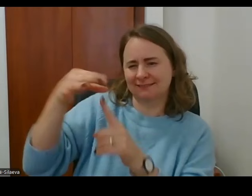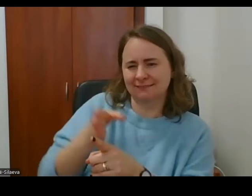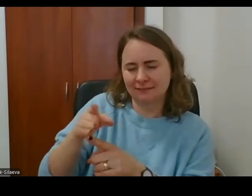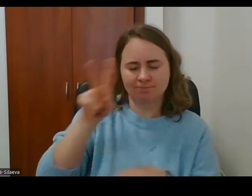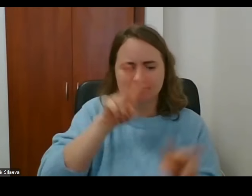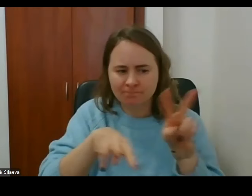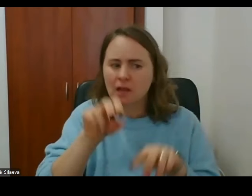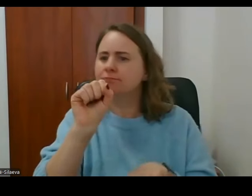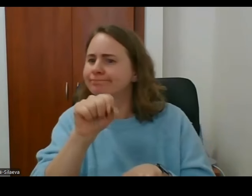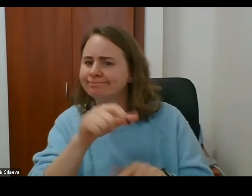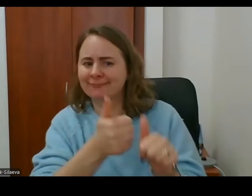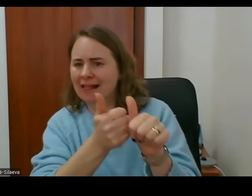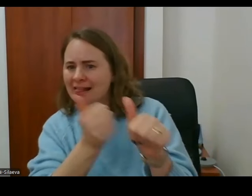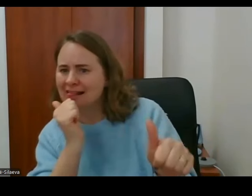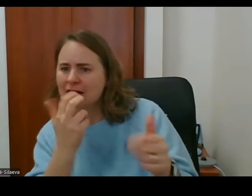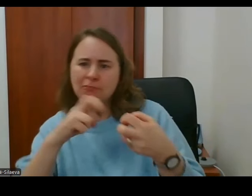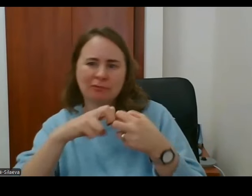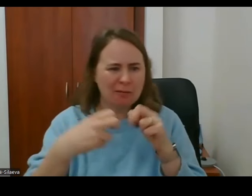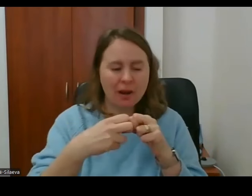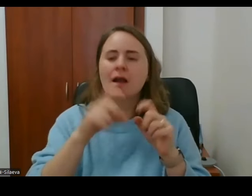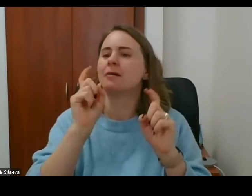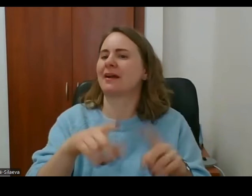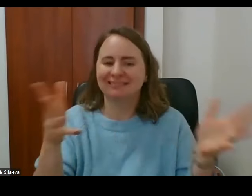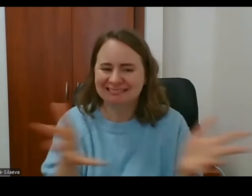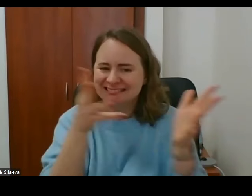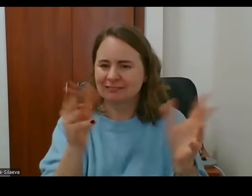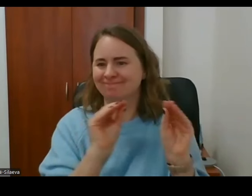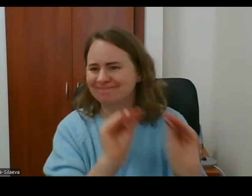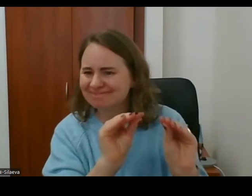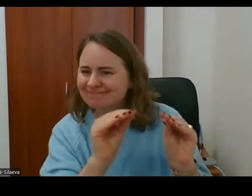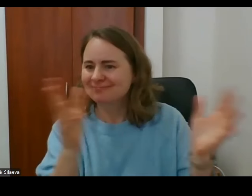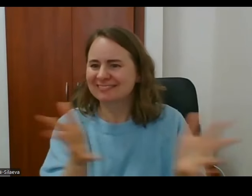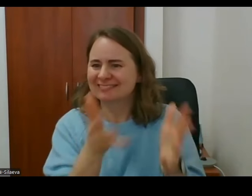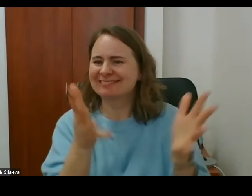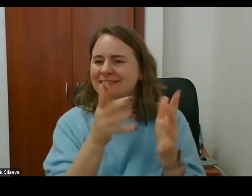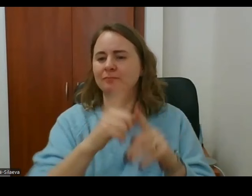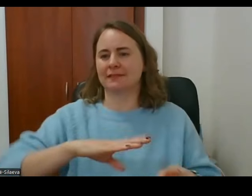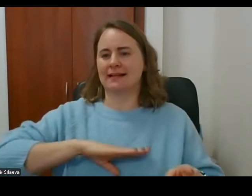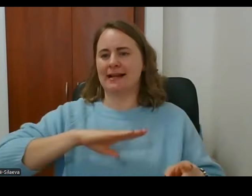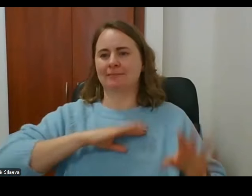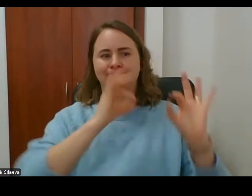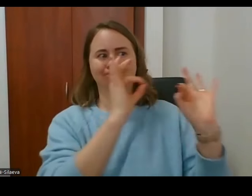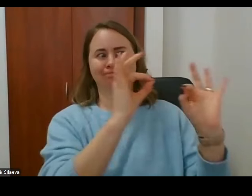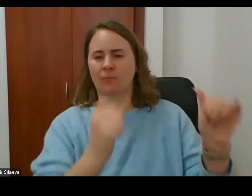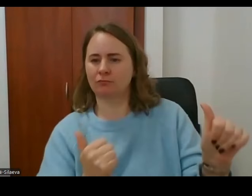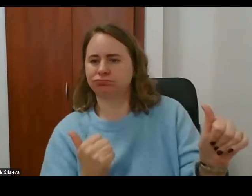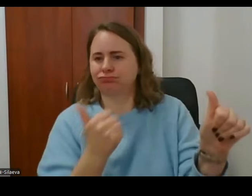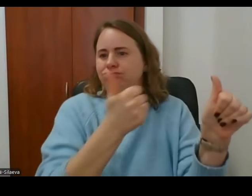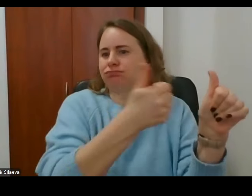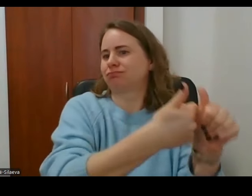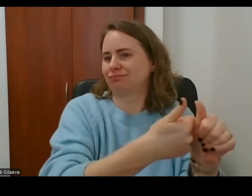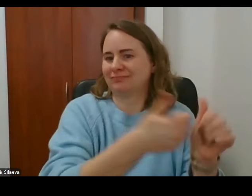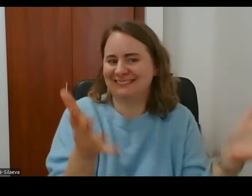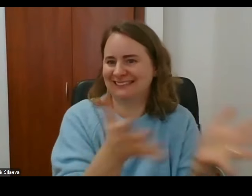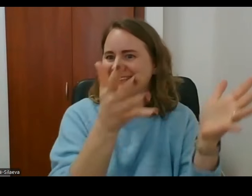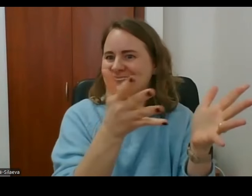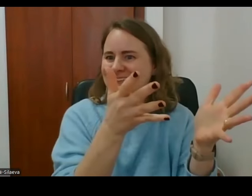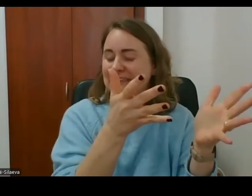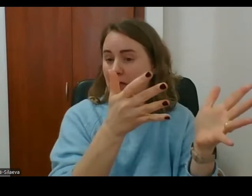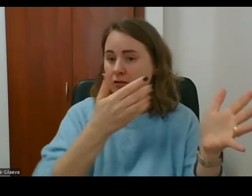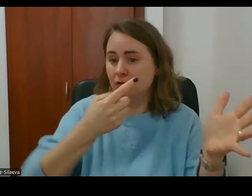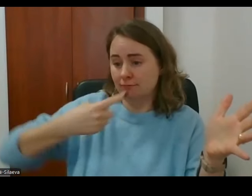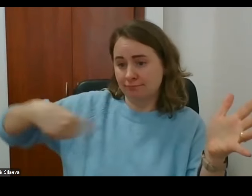They ask them to ask them what is wrong, but there's a delay in their development of my child's language.